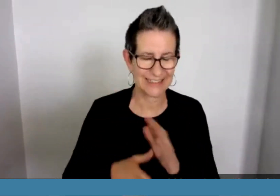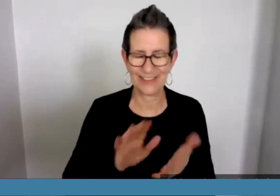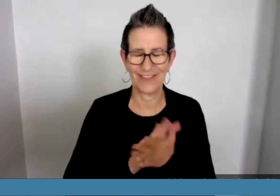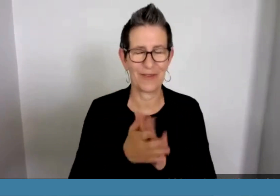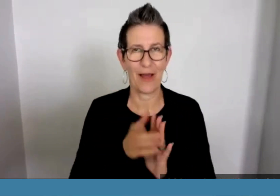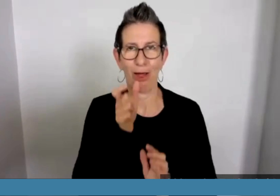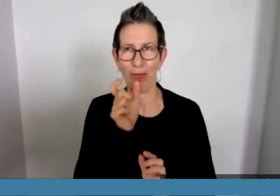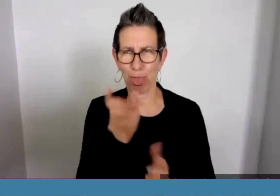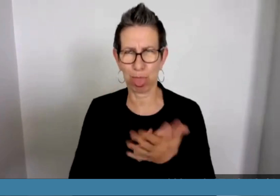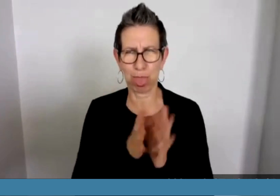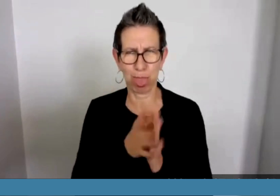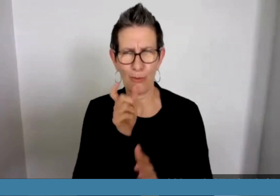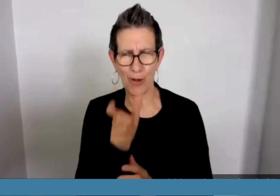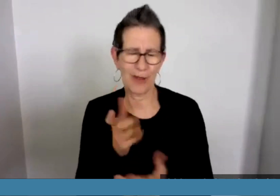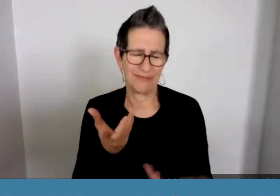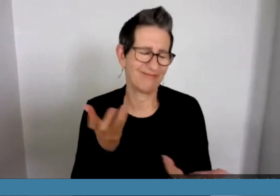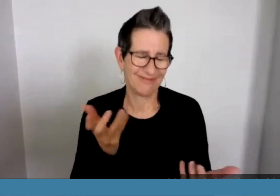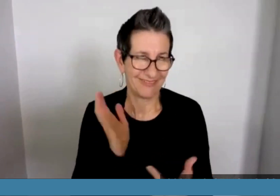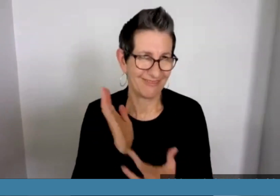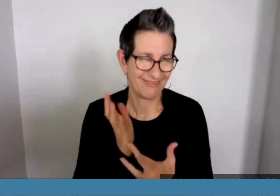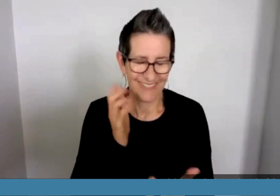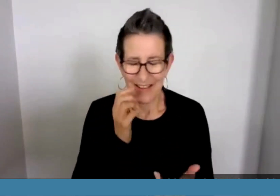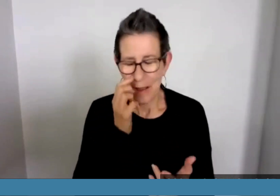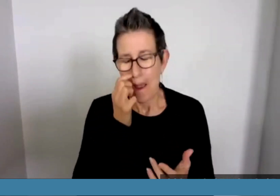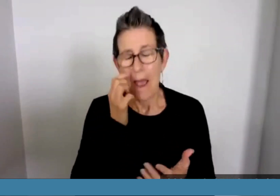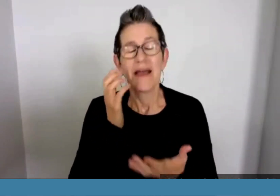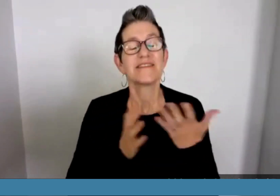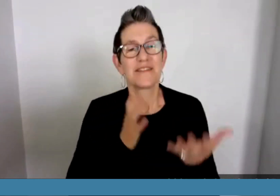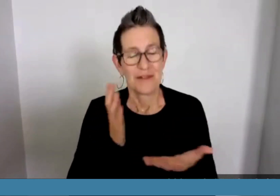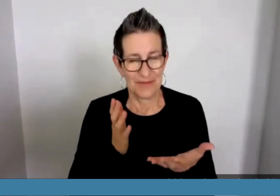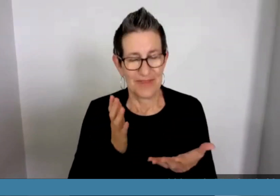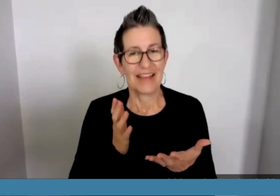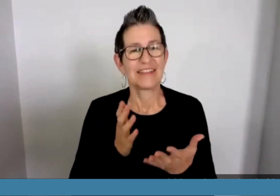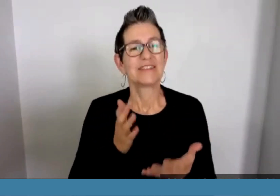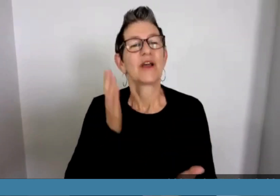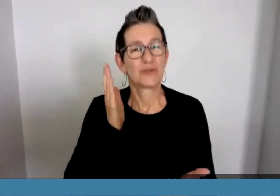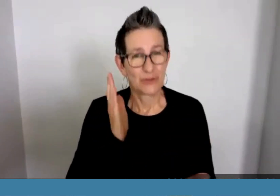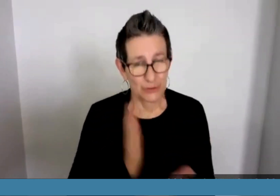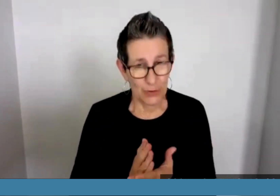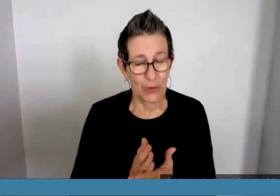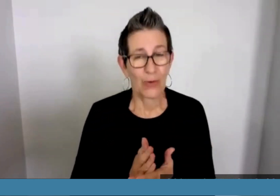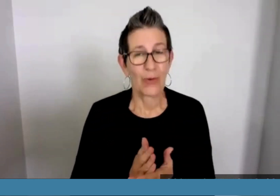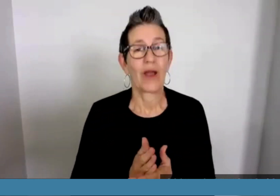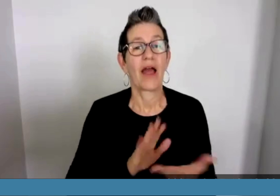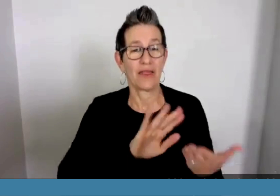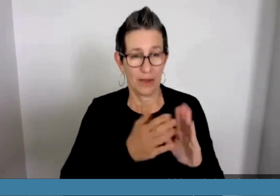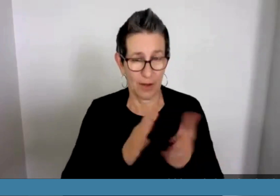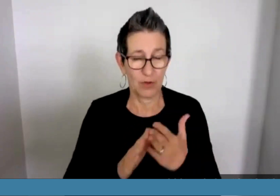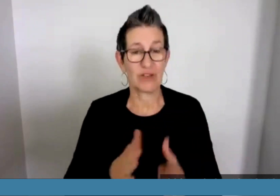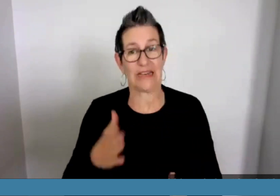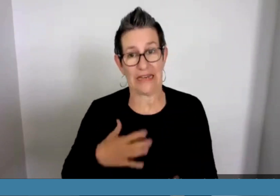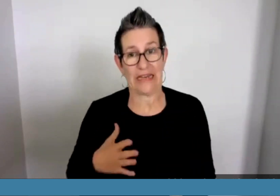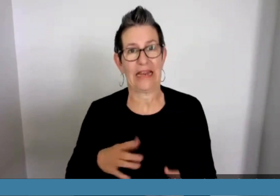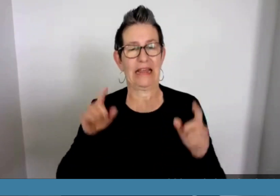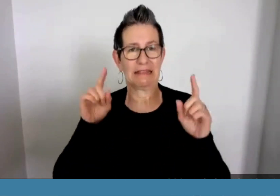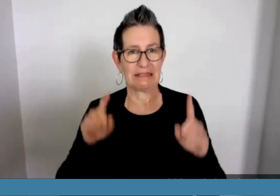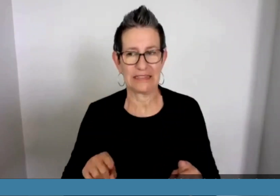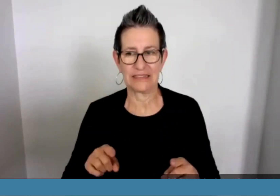stumble. And reflecting critical needs in the community. I'm going to take a moment